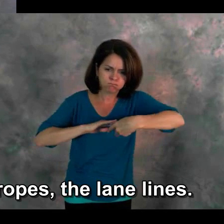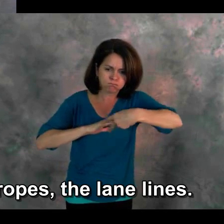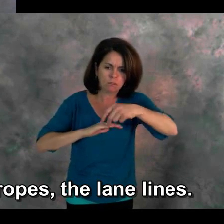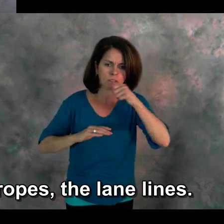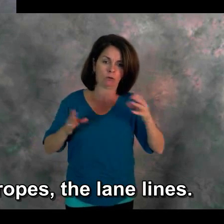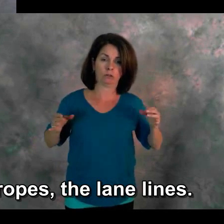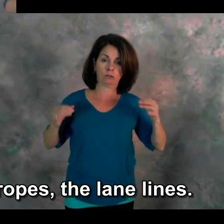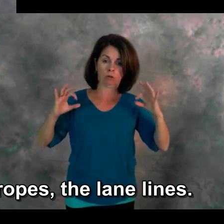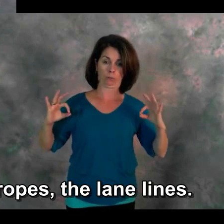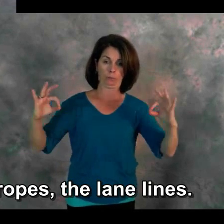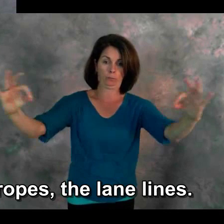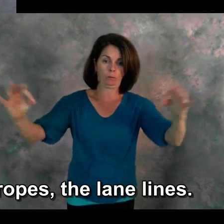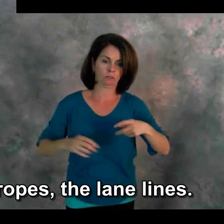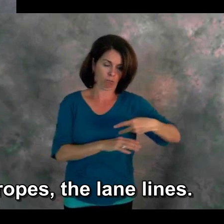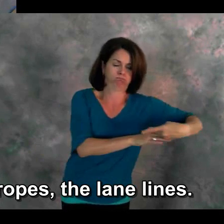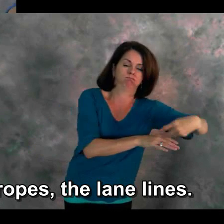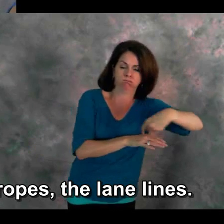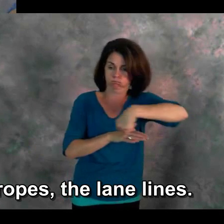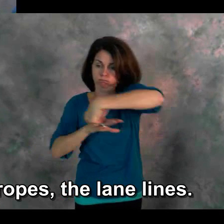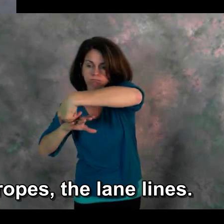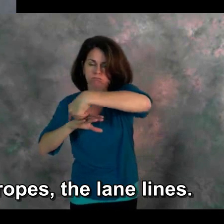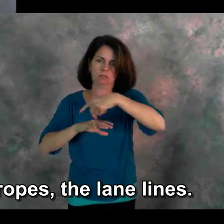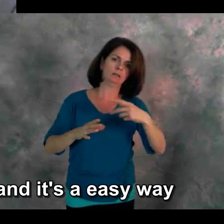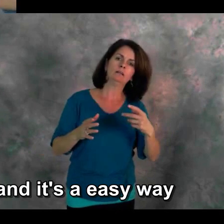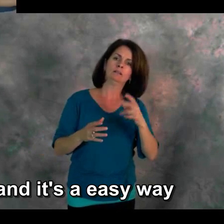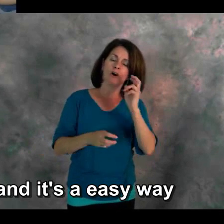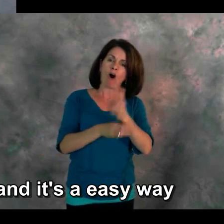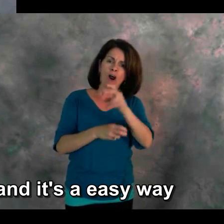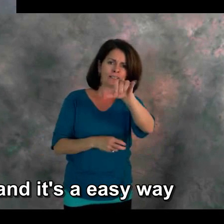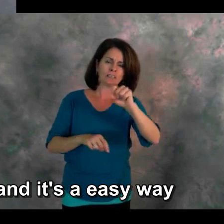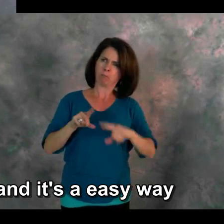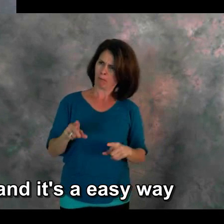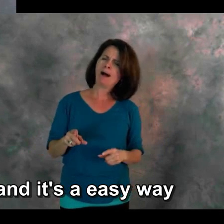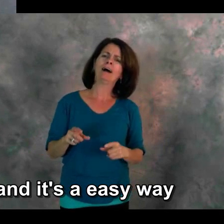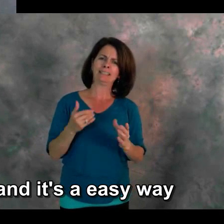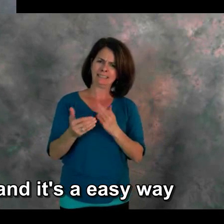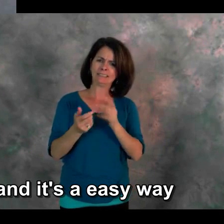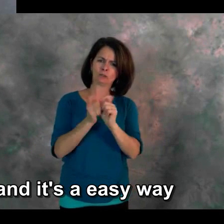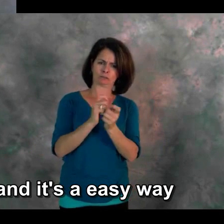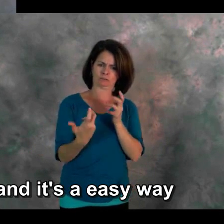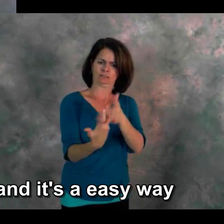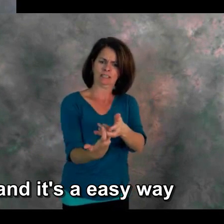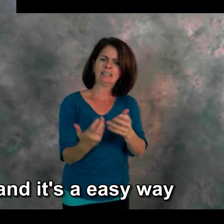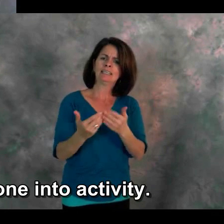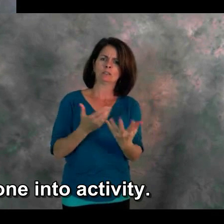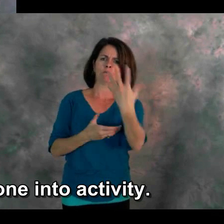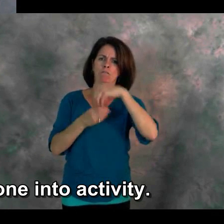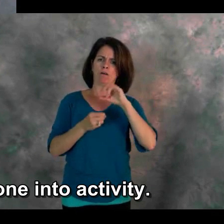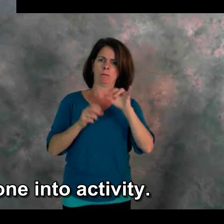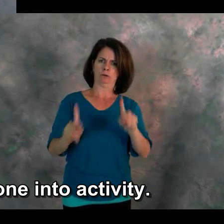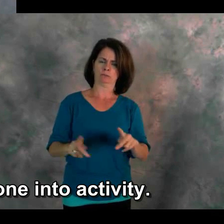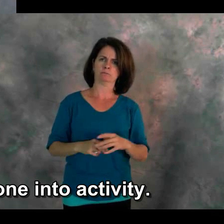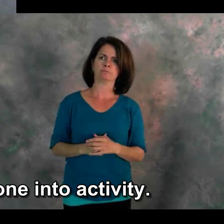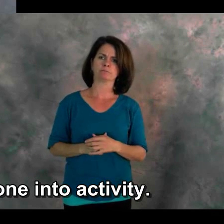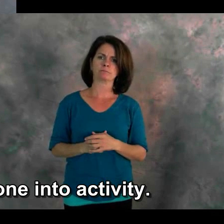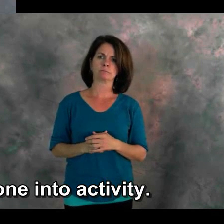into the guide ropes, the lane lines. But it's easily done, and it's an easy way to integrate